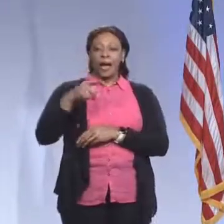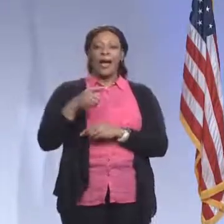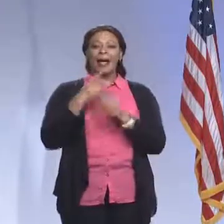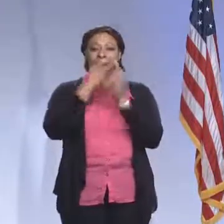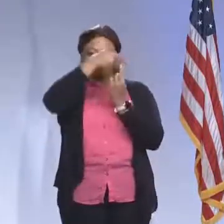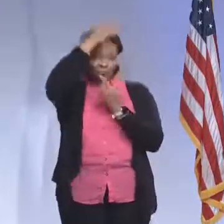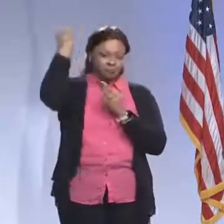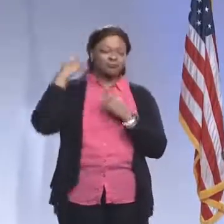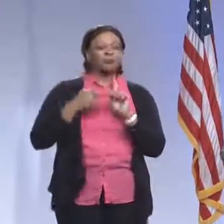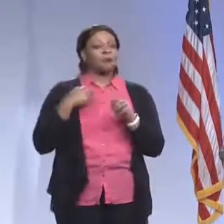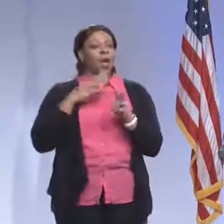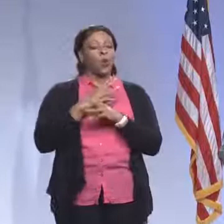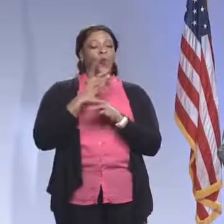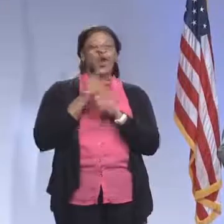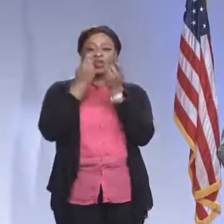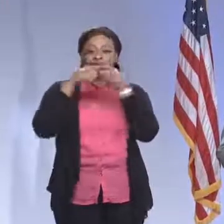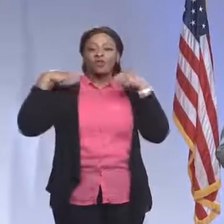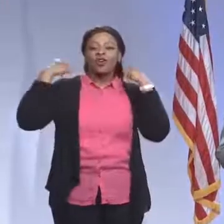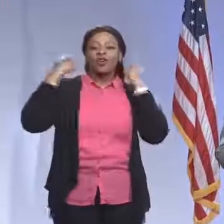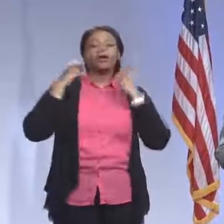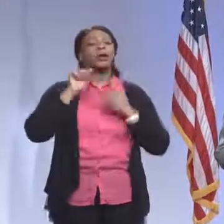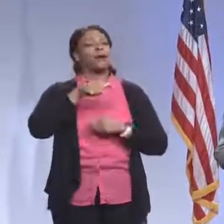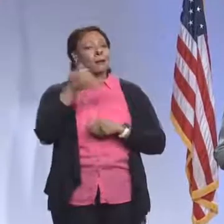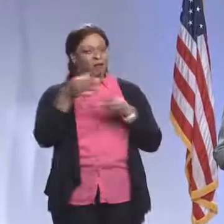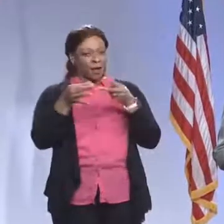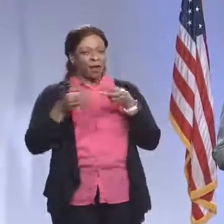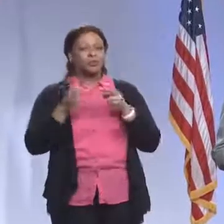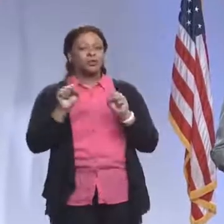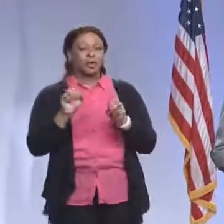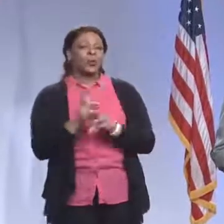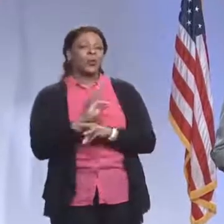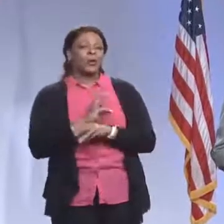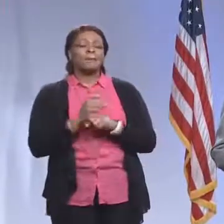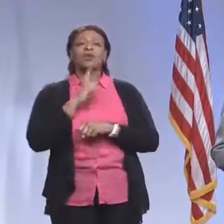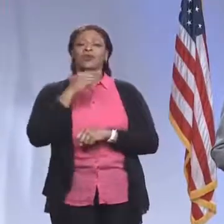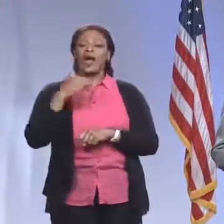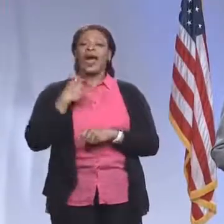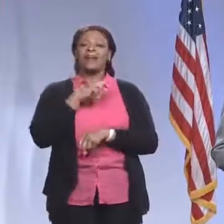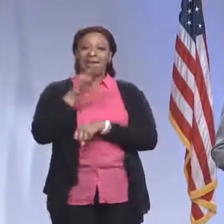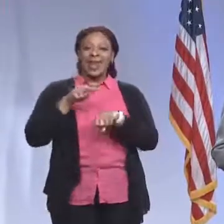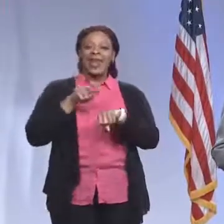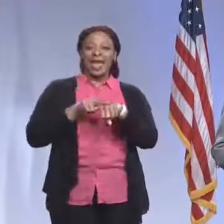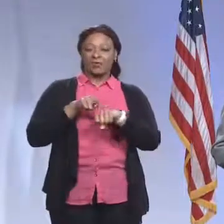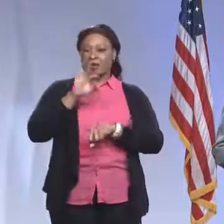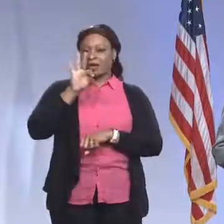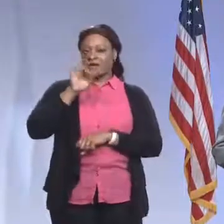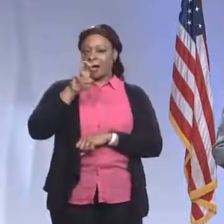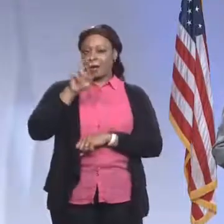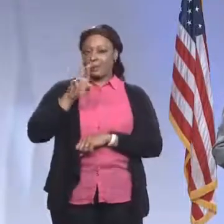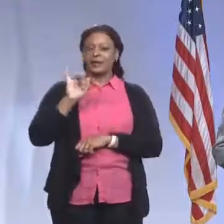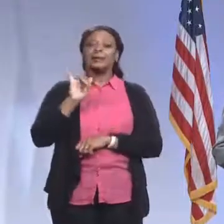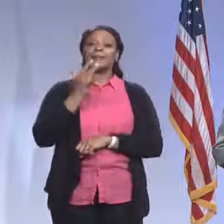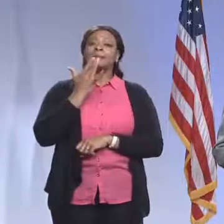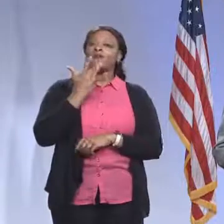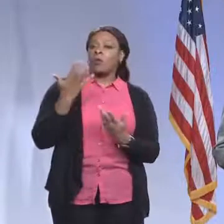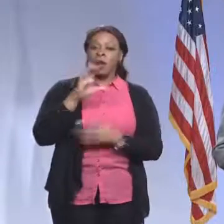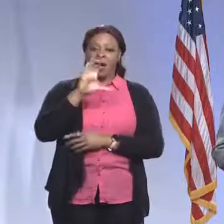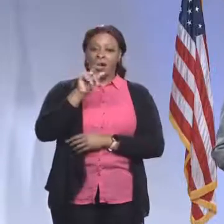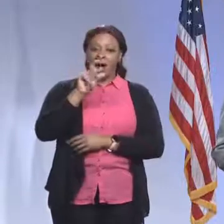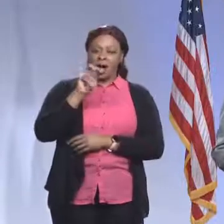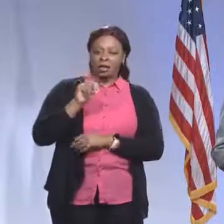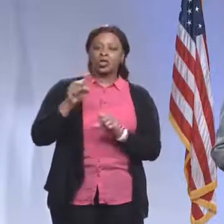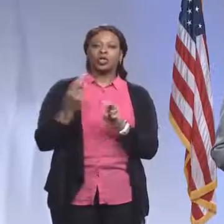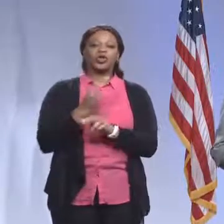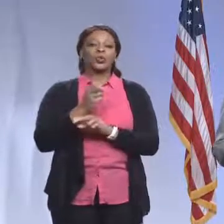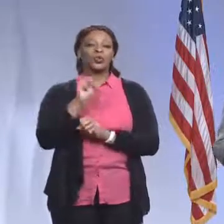wear a cotton scarf. So this is always an option, but you want to make sure that you have a natural fiber, preferably cotton, but you could also